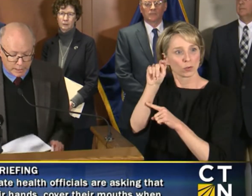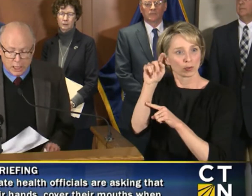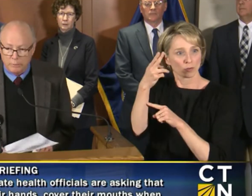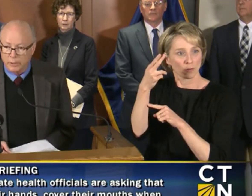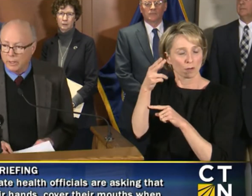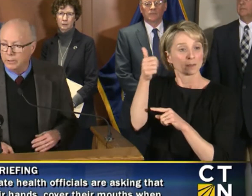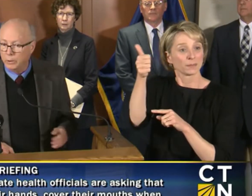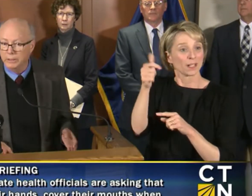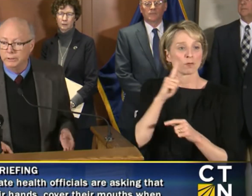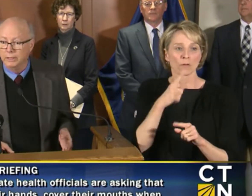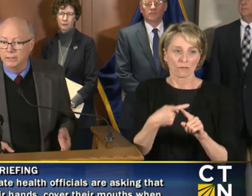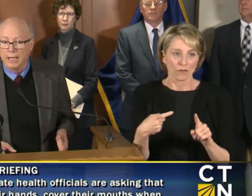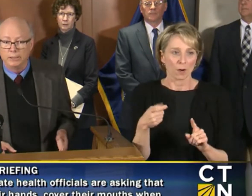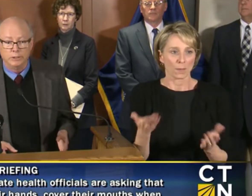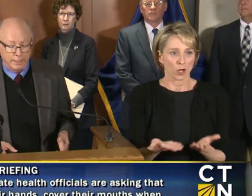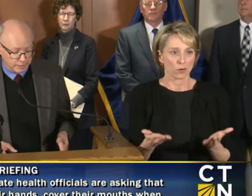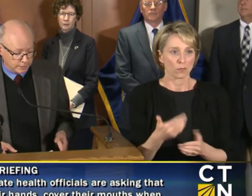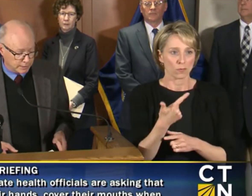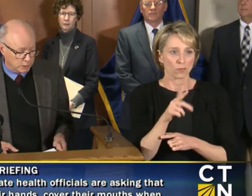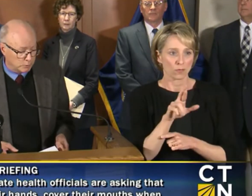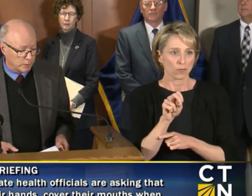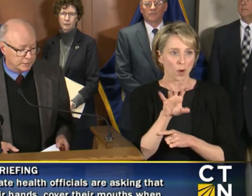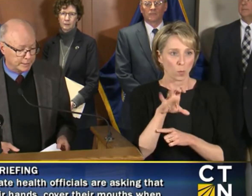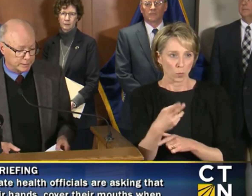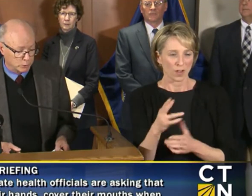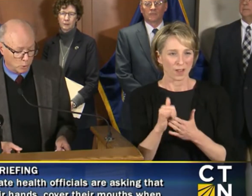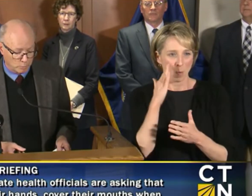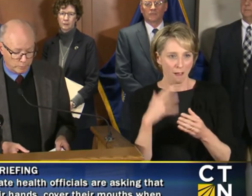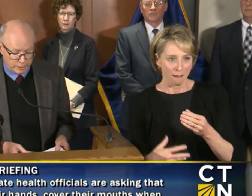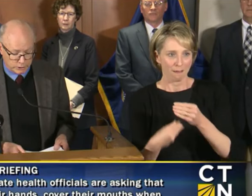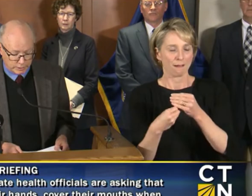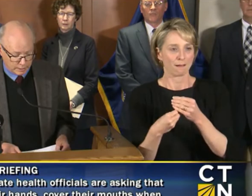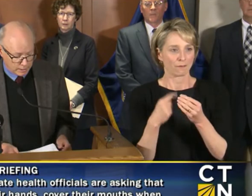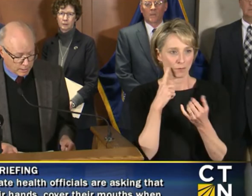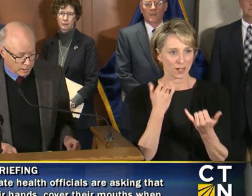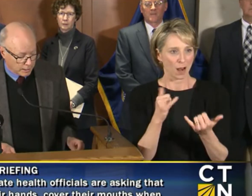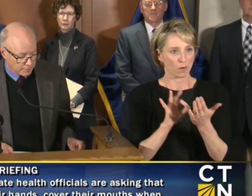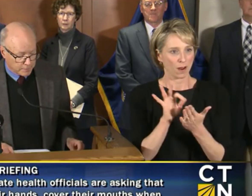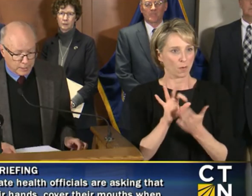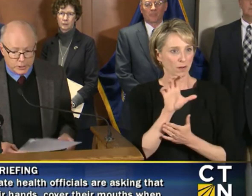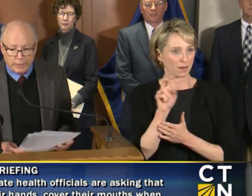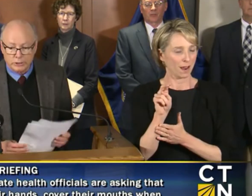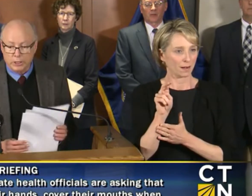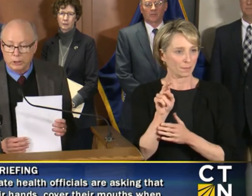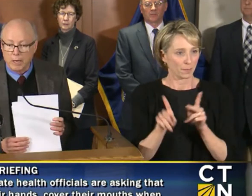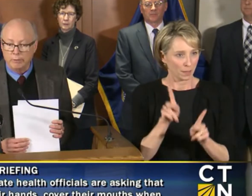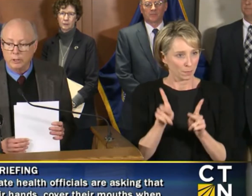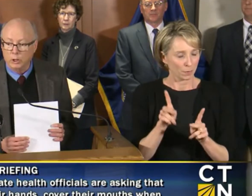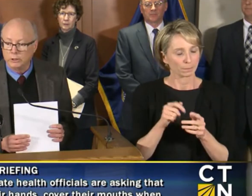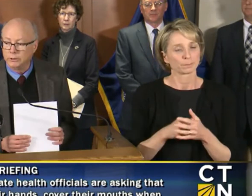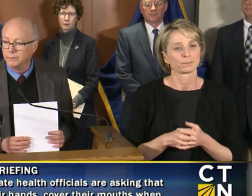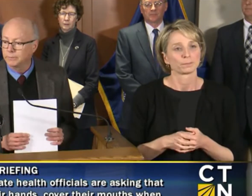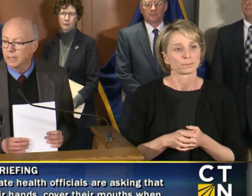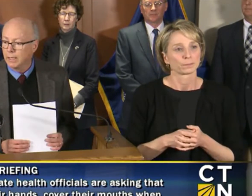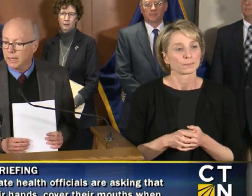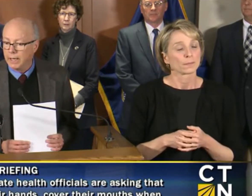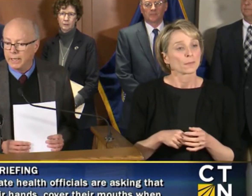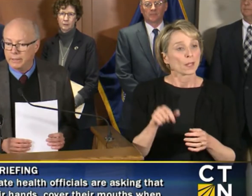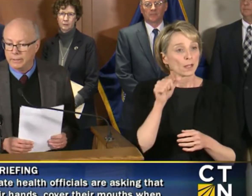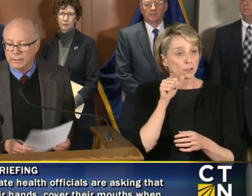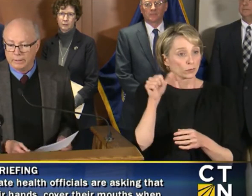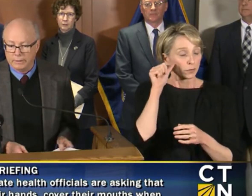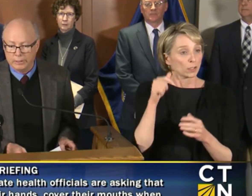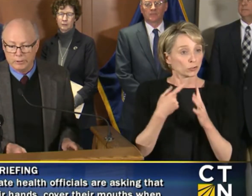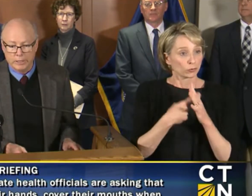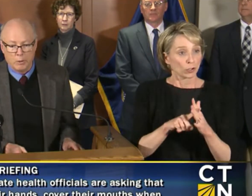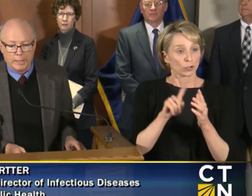You may not have noticed last night the Centers for Disease Control and Prevention changed their travel alerts,